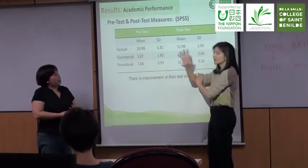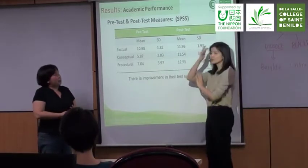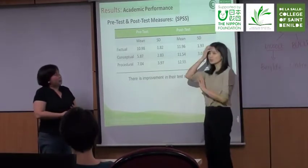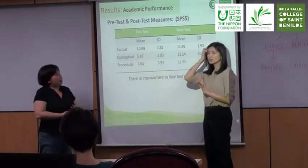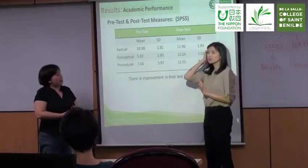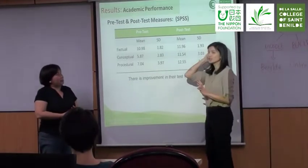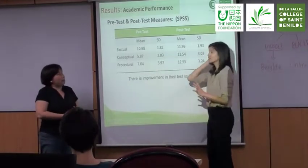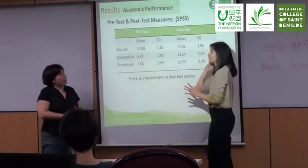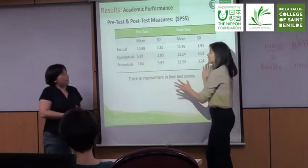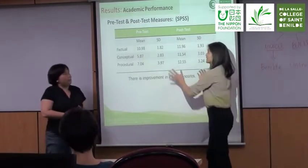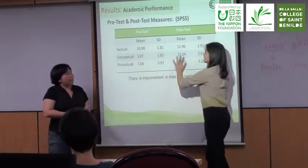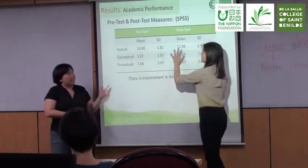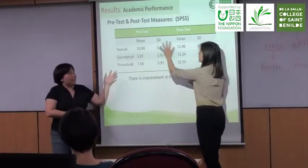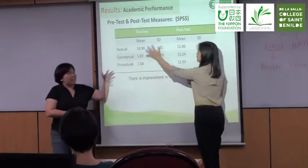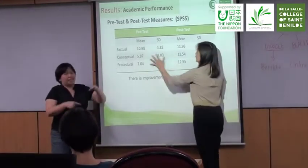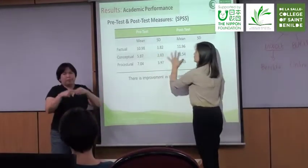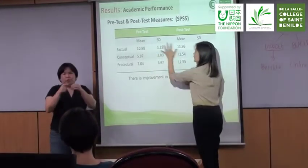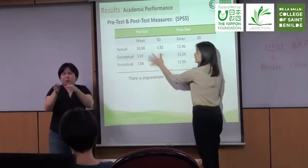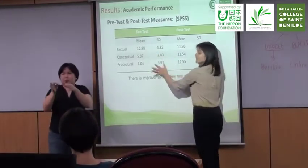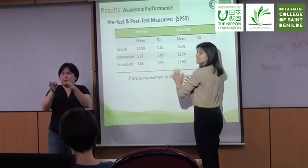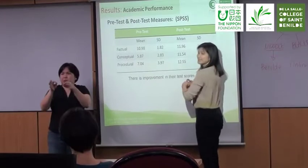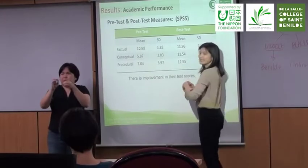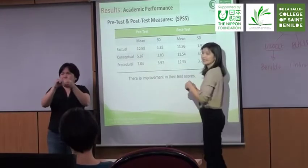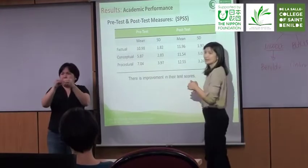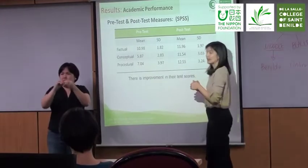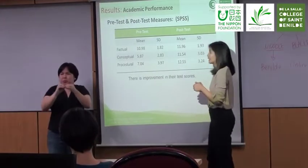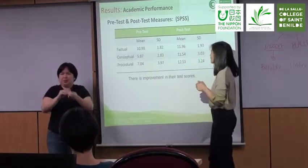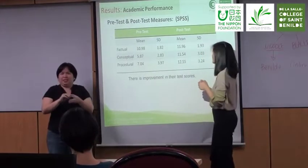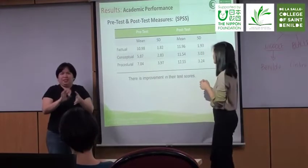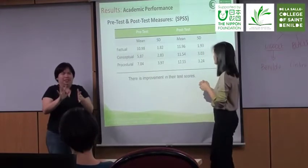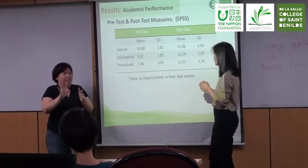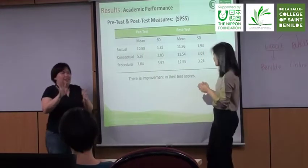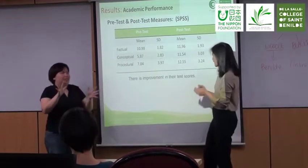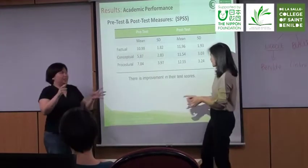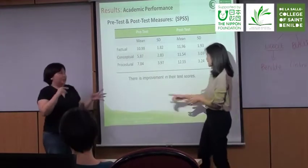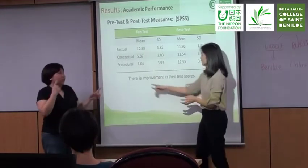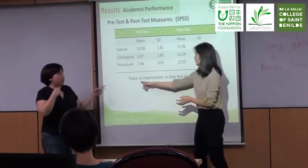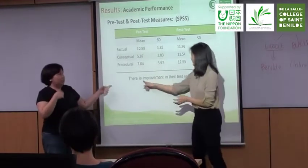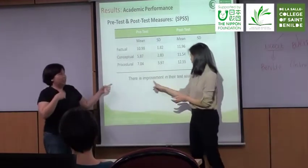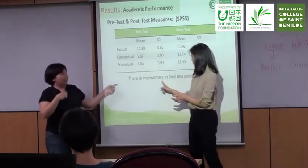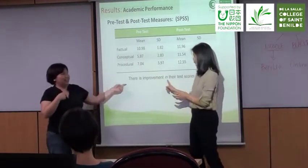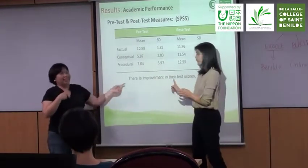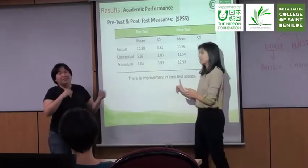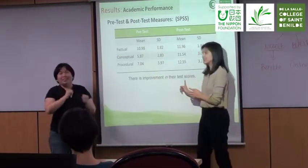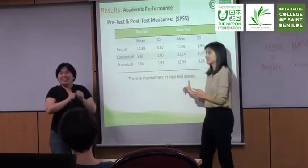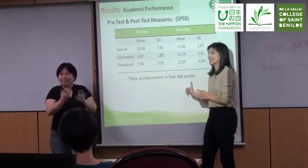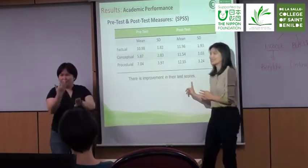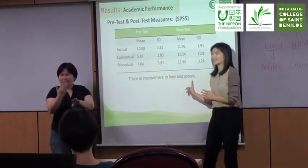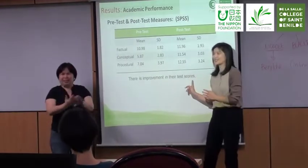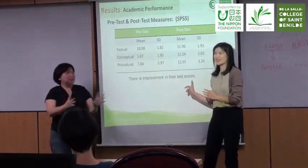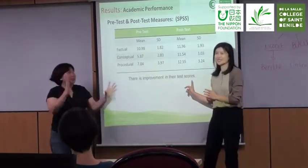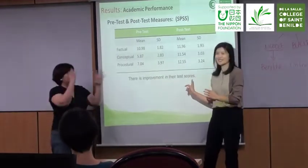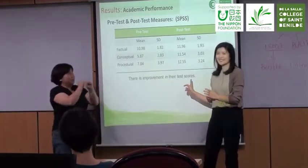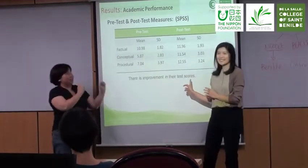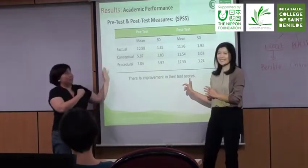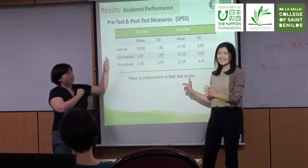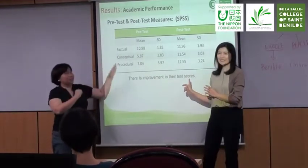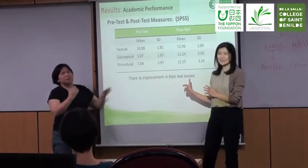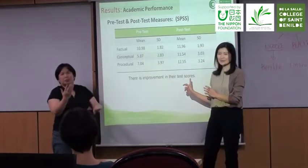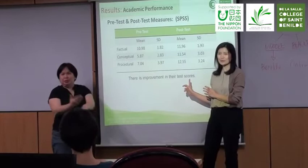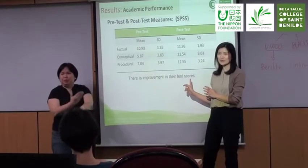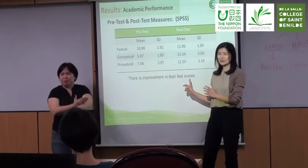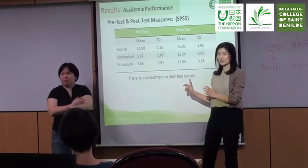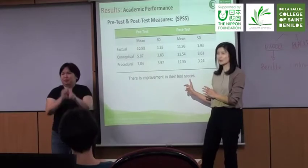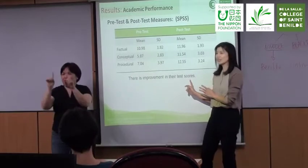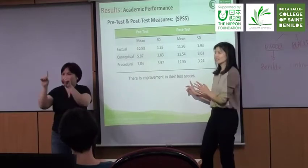I'm not going to discuss more about this. Okay? I'm just going to discuss that there is improvement in the test scores.